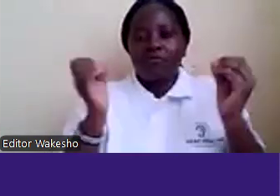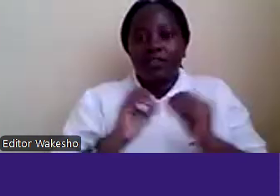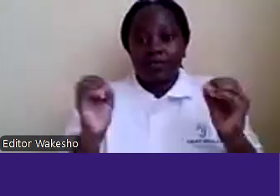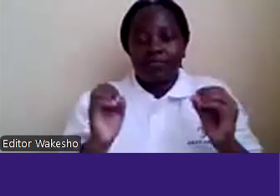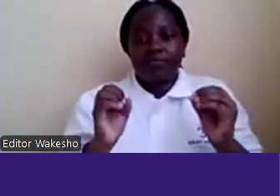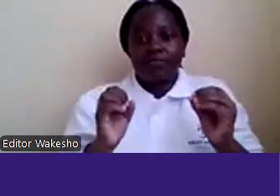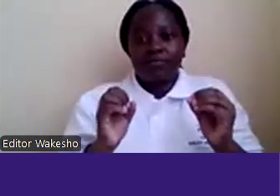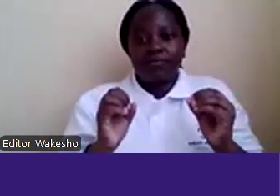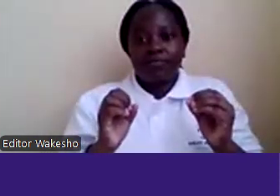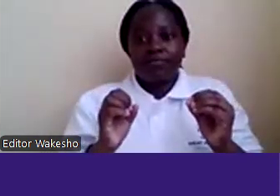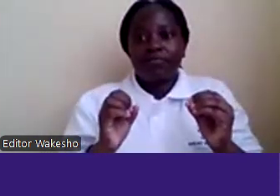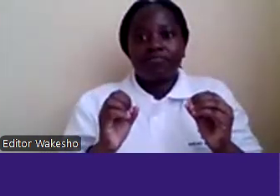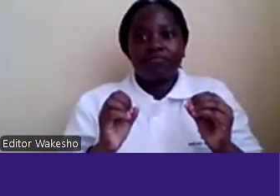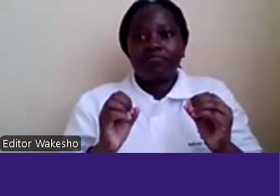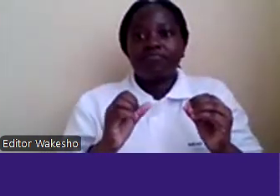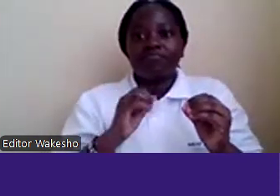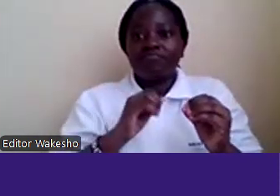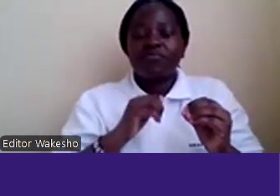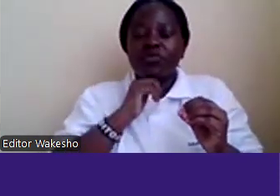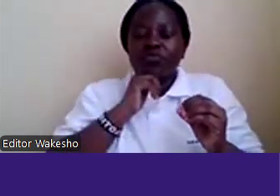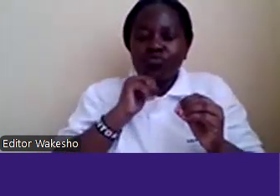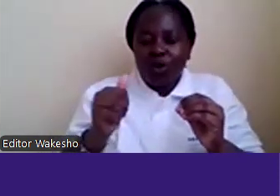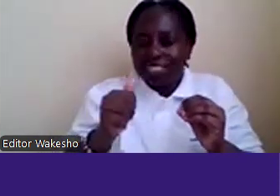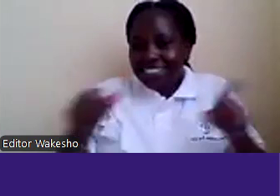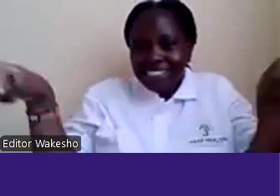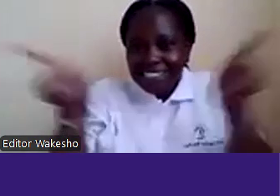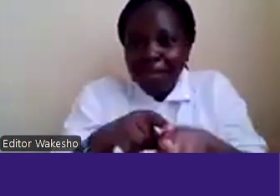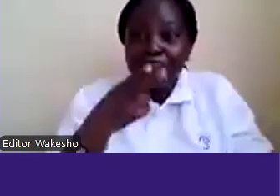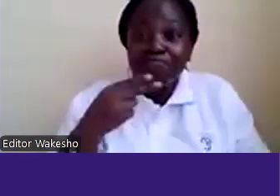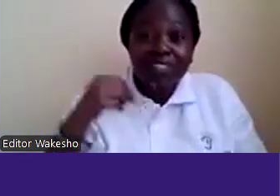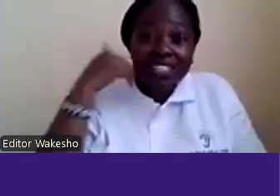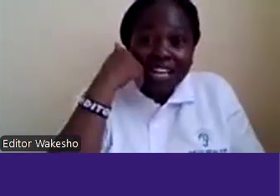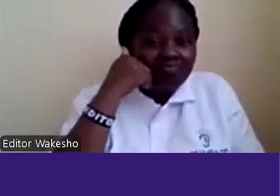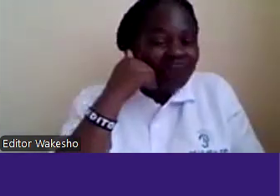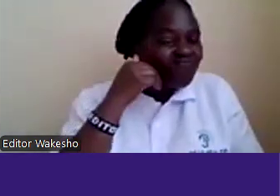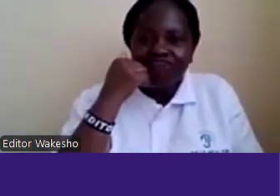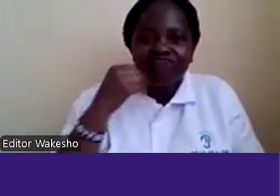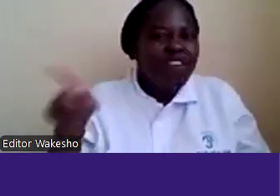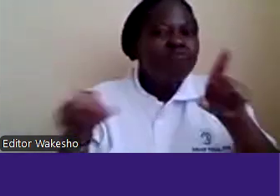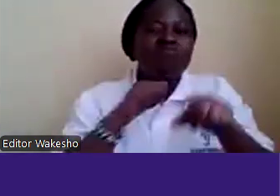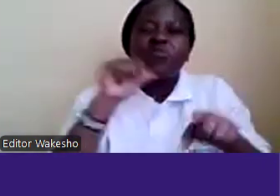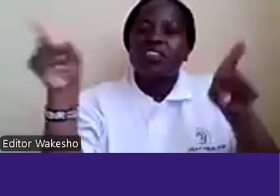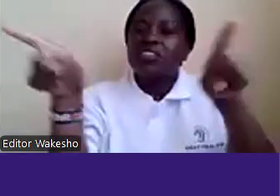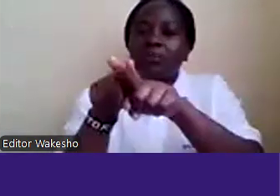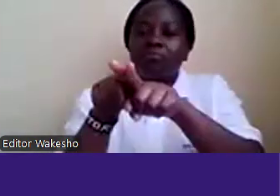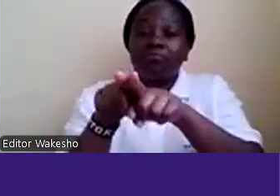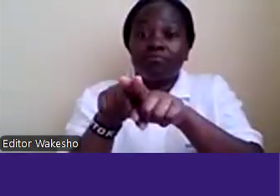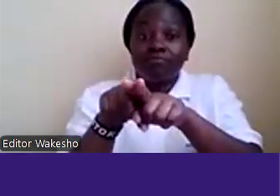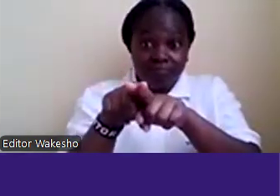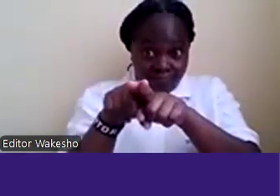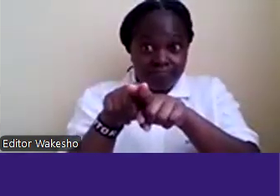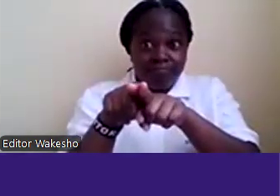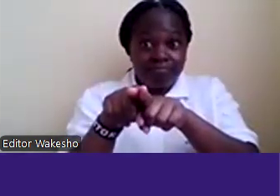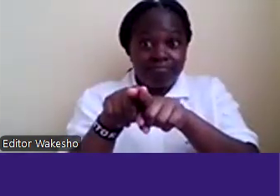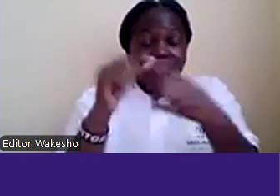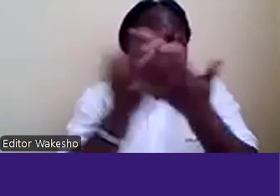not very straightforward with diabetes, or rather, it's not the same case, such that we tend to just